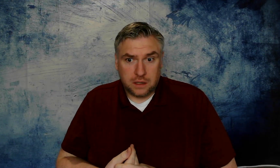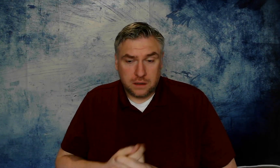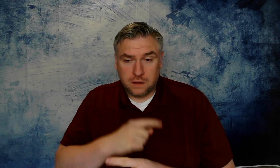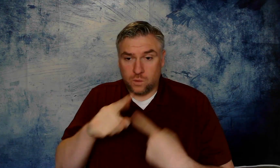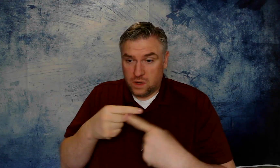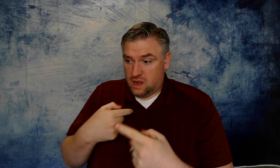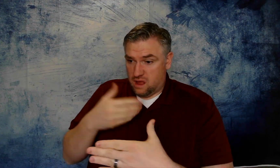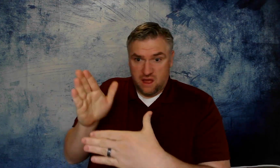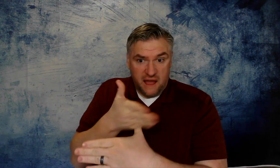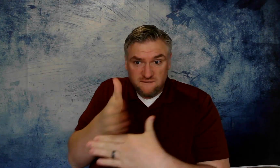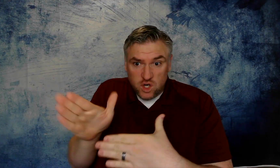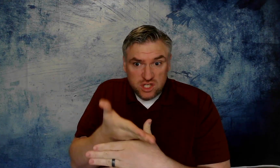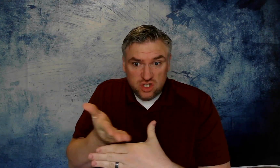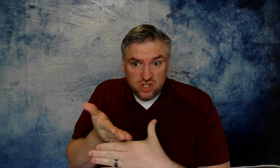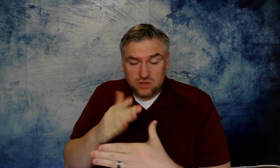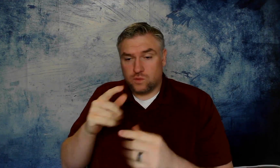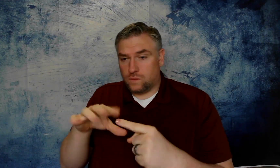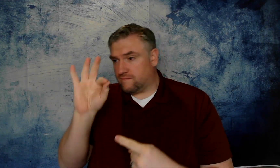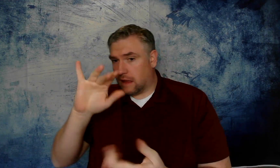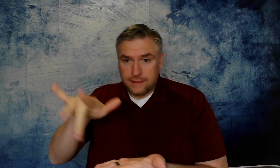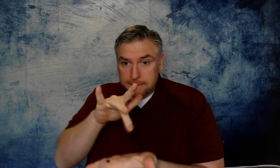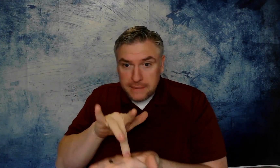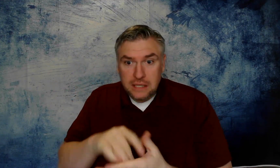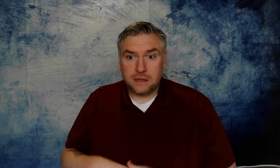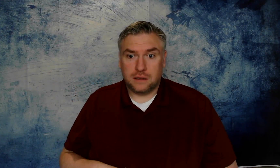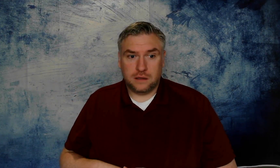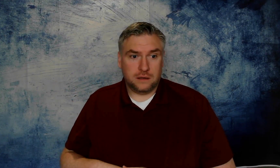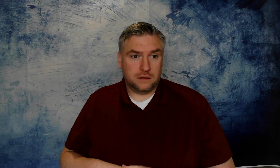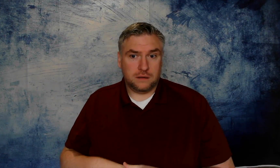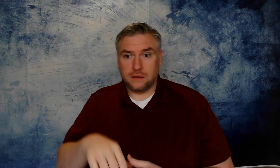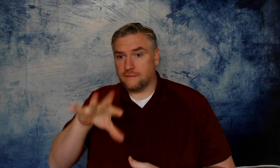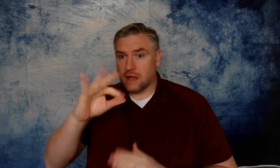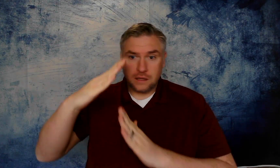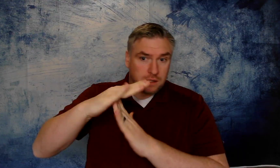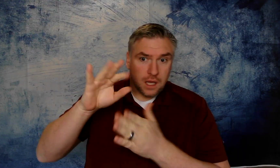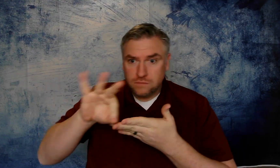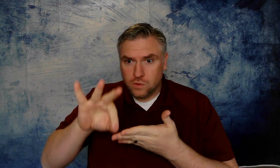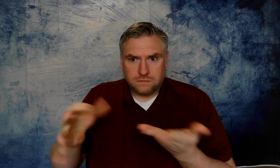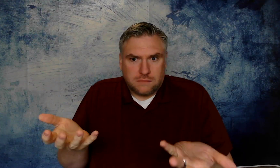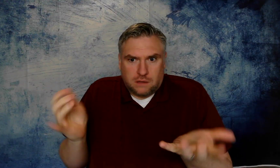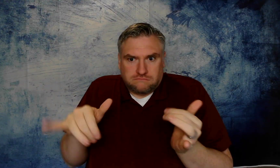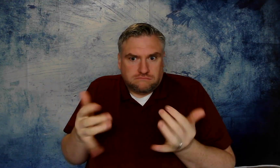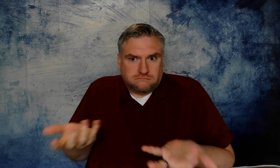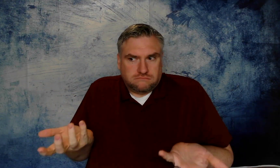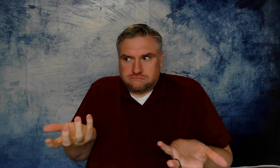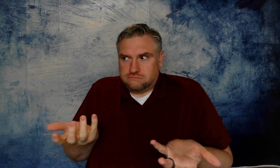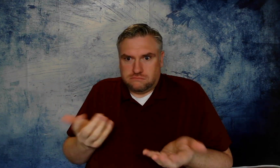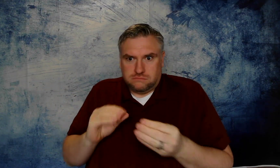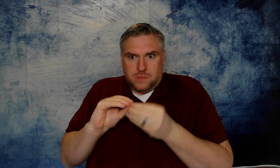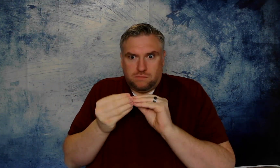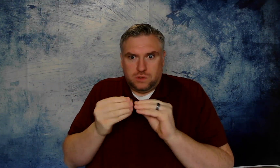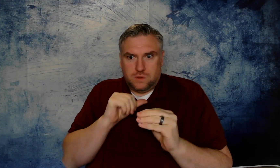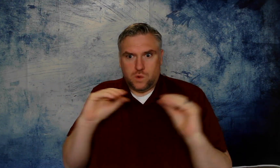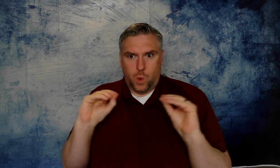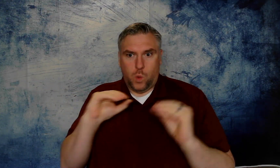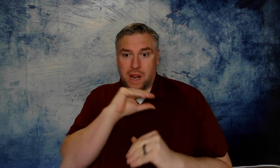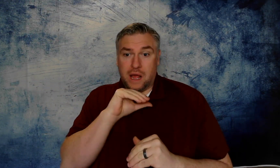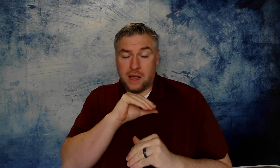numbers of themselves don't lie. Average, finding the median, finding the top score, that's numbers. There's